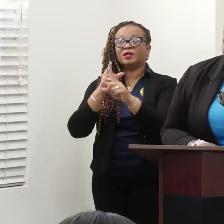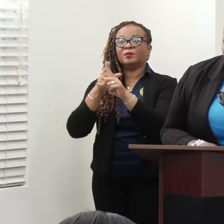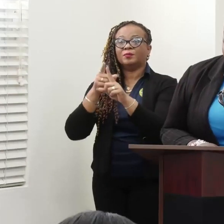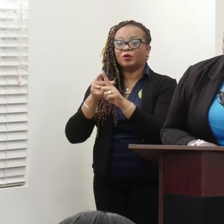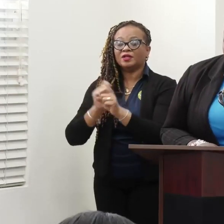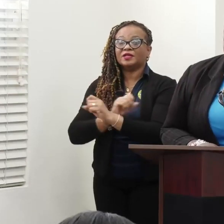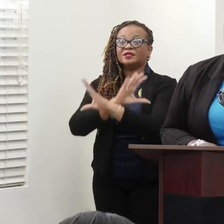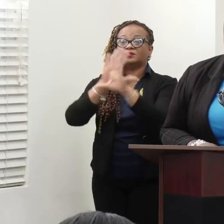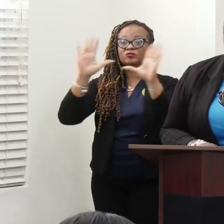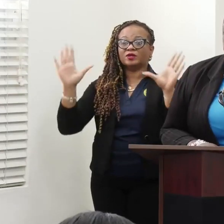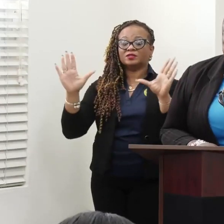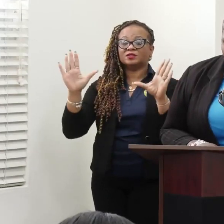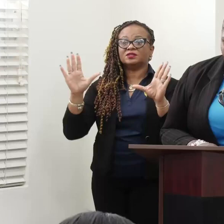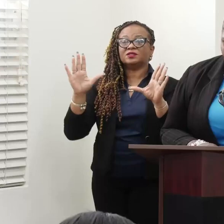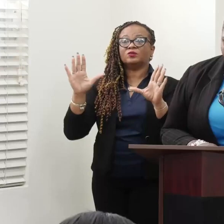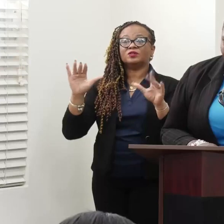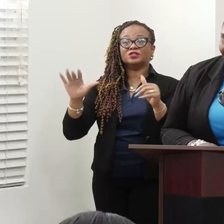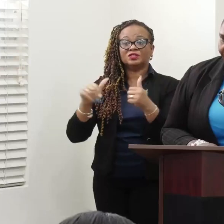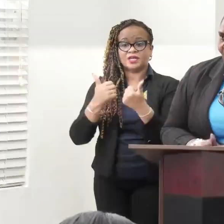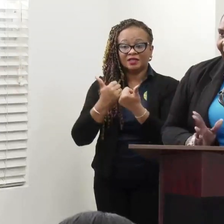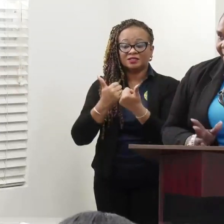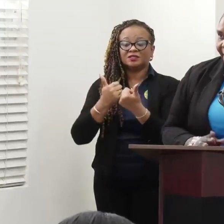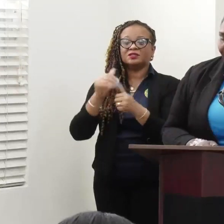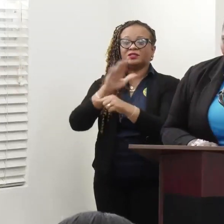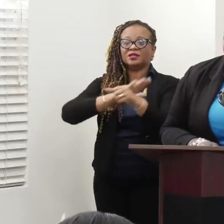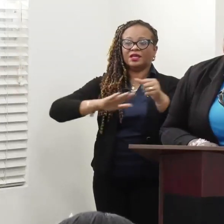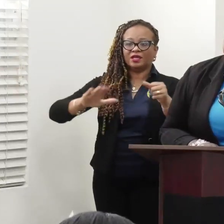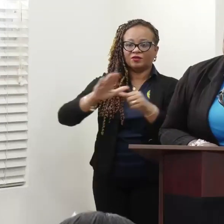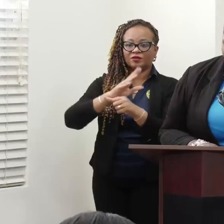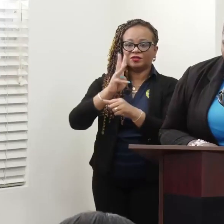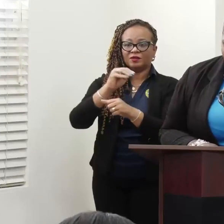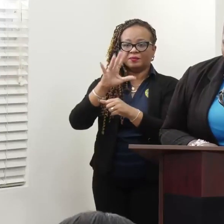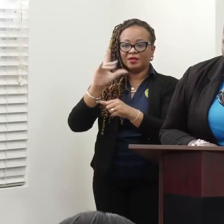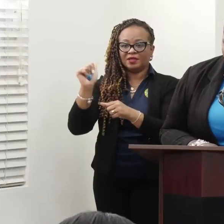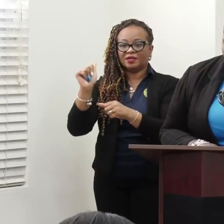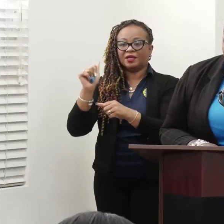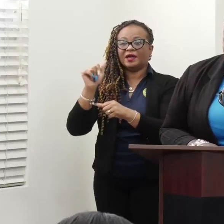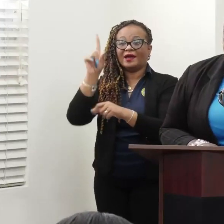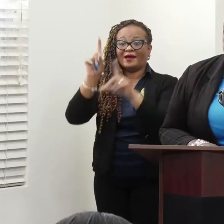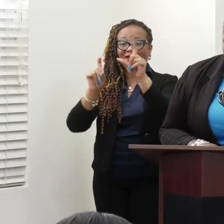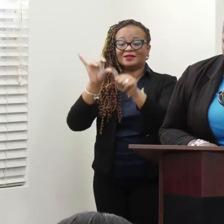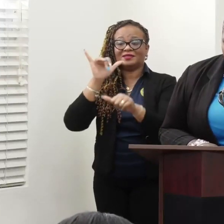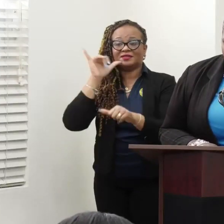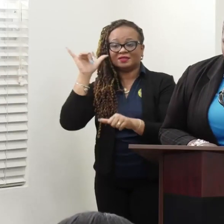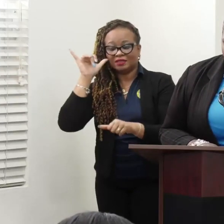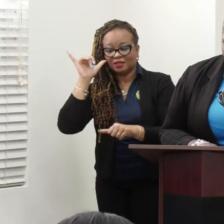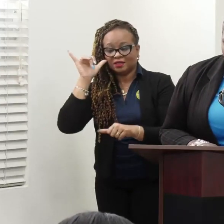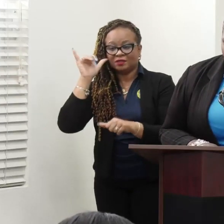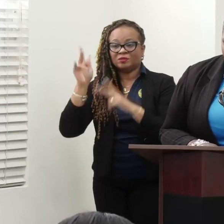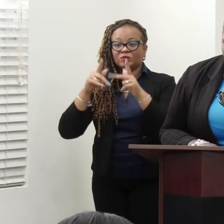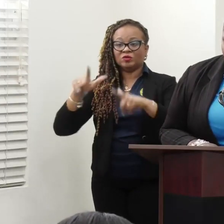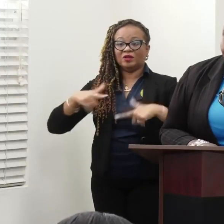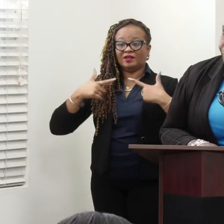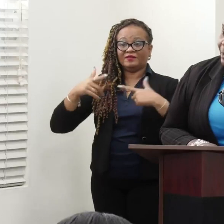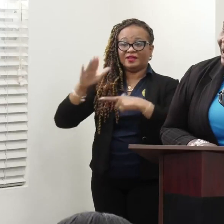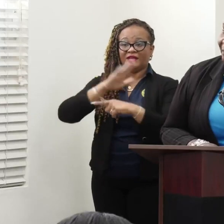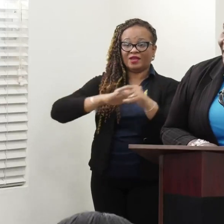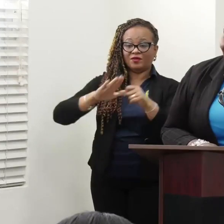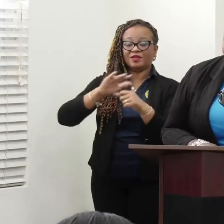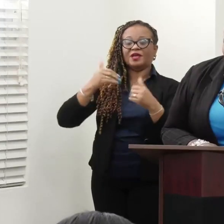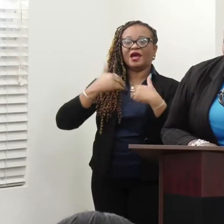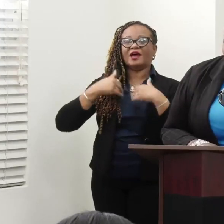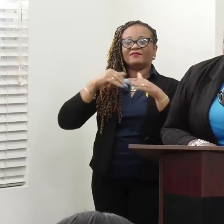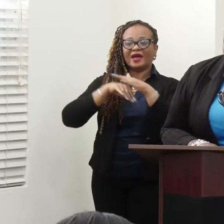in expressing, if there were challenges in that area, as the media would have asked yesterday, the remaining residents of that area do